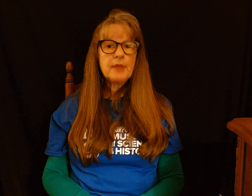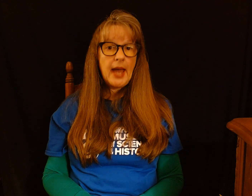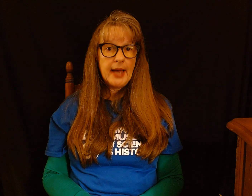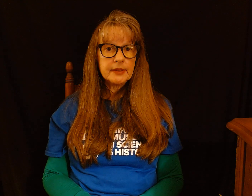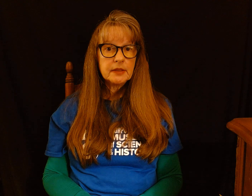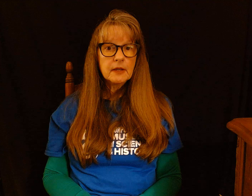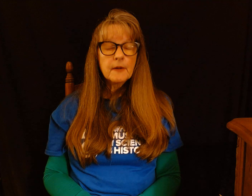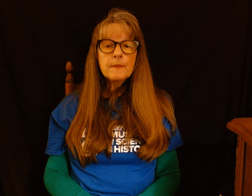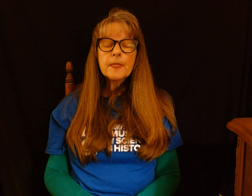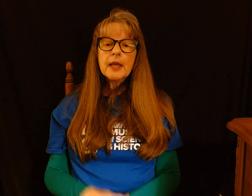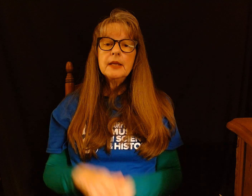hat.